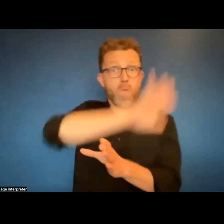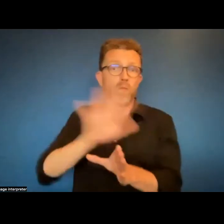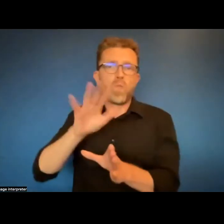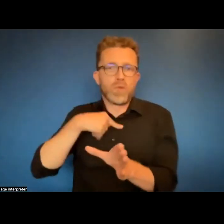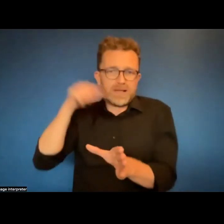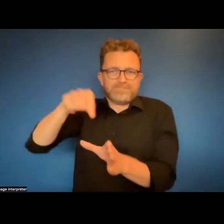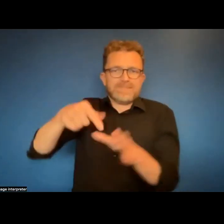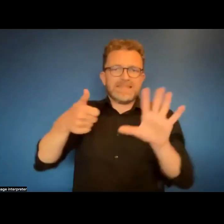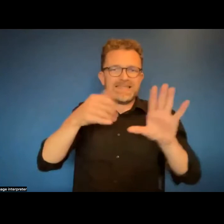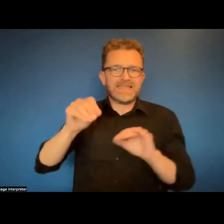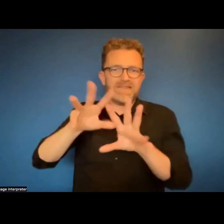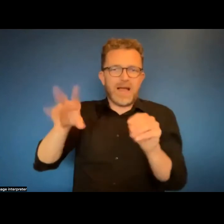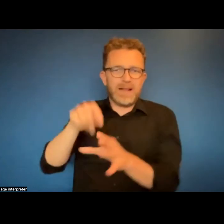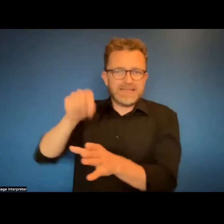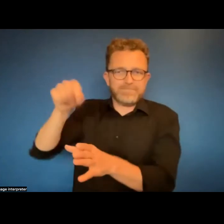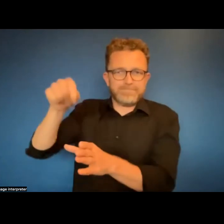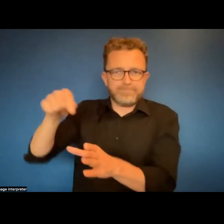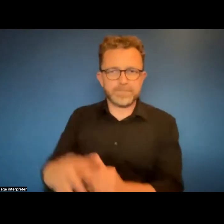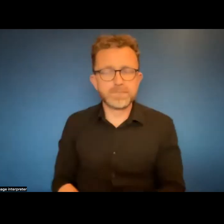Where did it go?